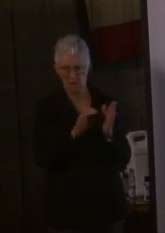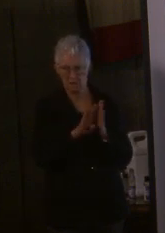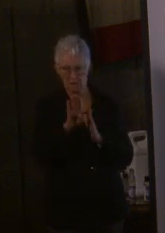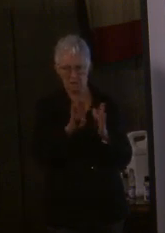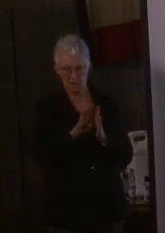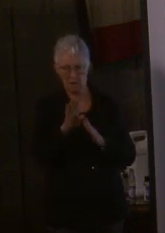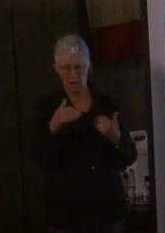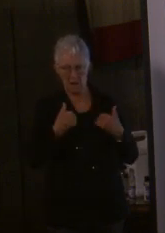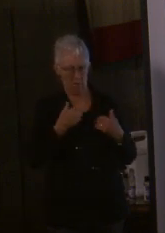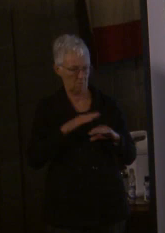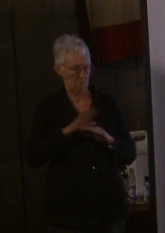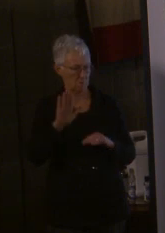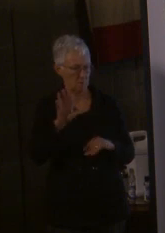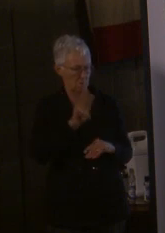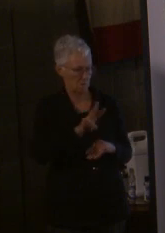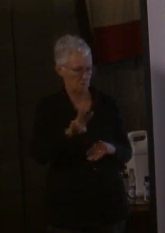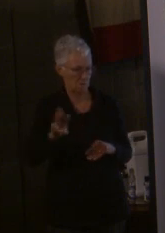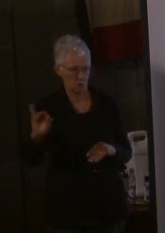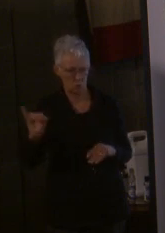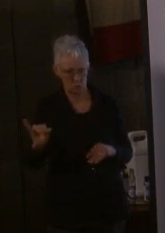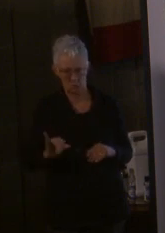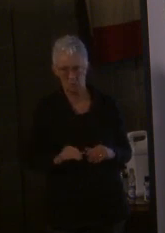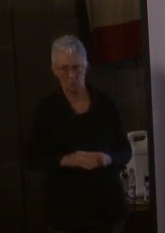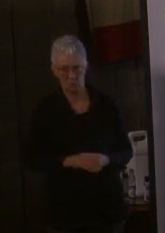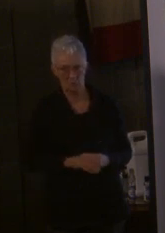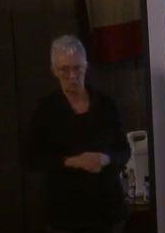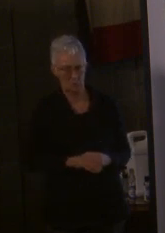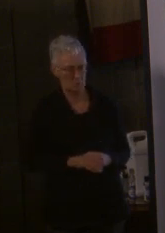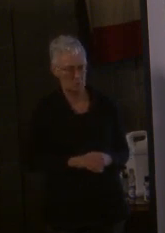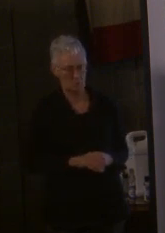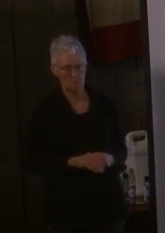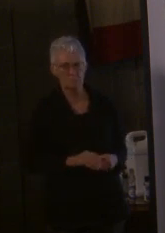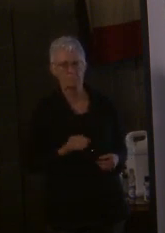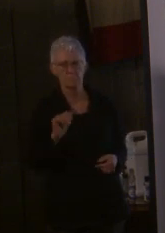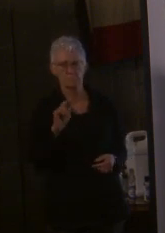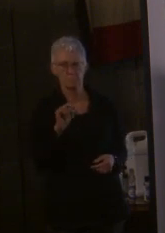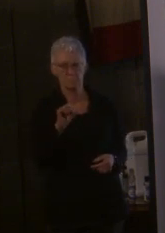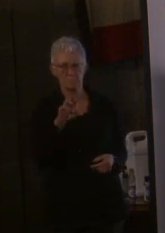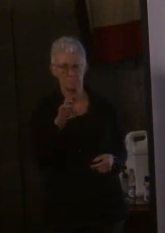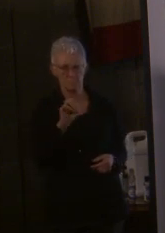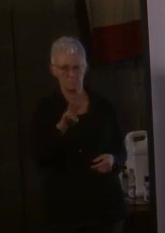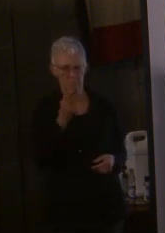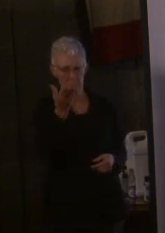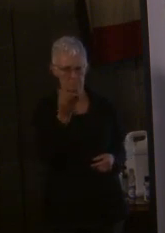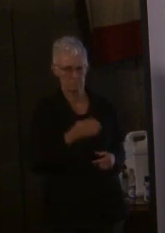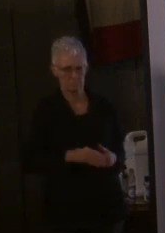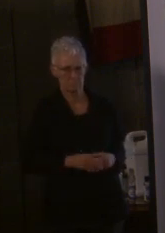Follow it there. Yeah, Andrew. Is there any